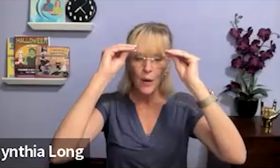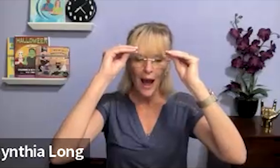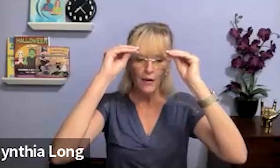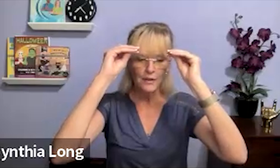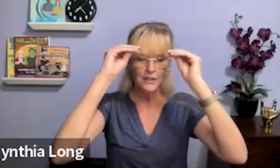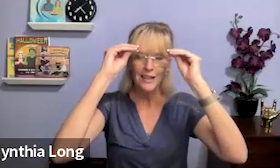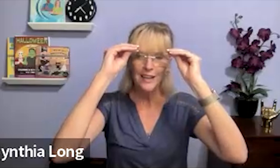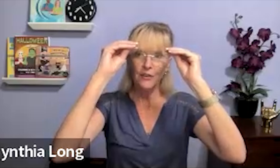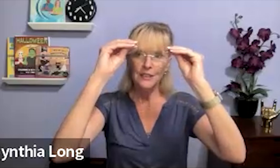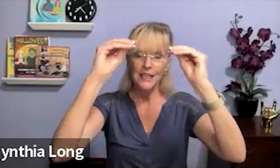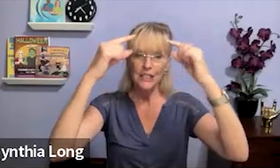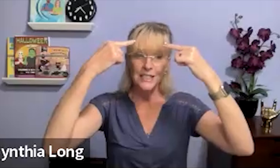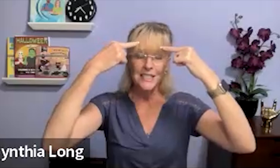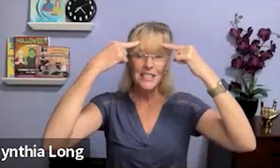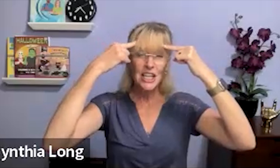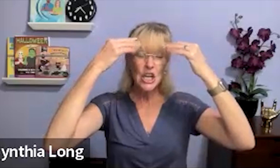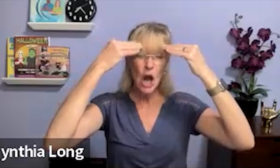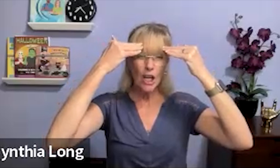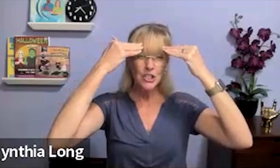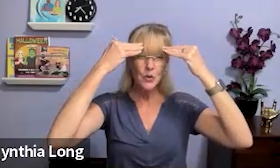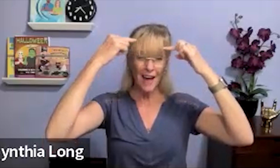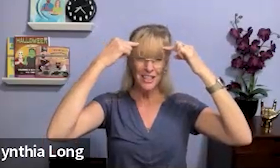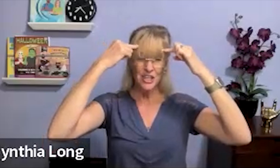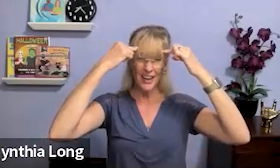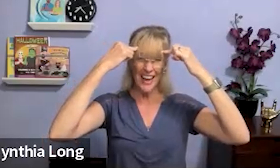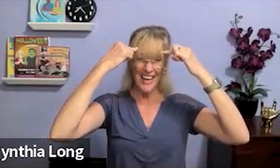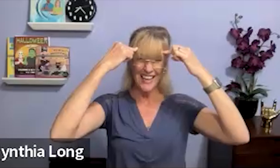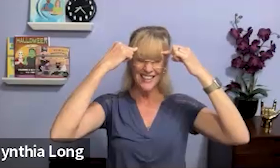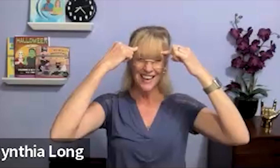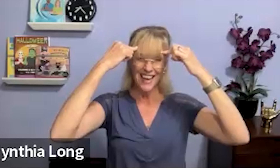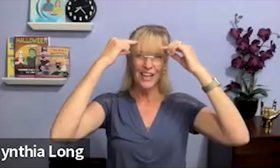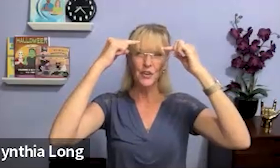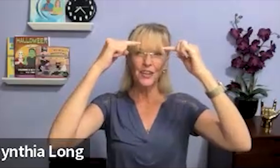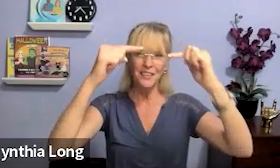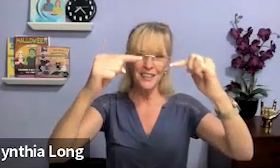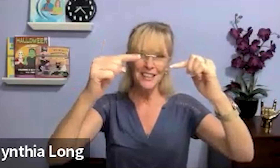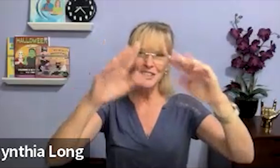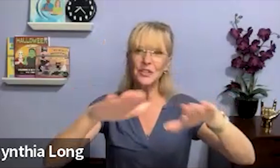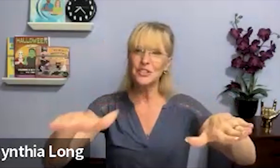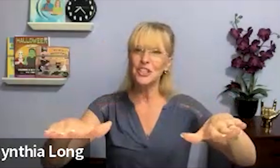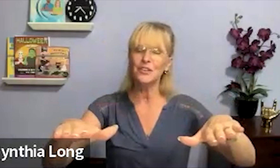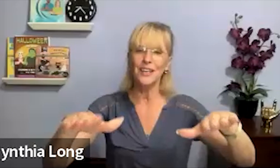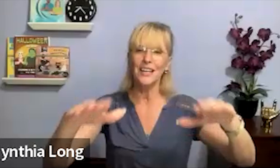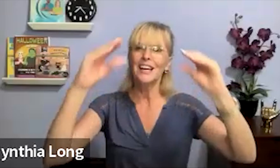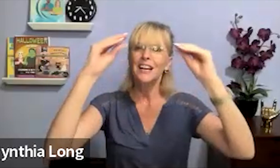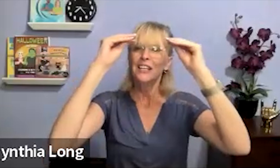go out for teach. This is the knowledge you have in your head and you're giving it to your children.